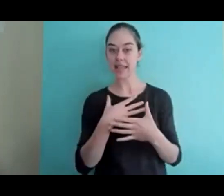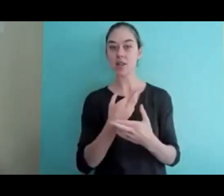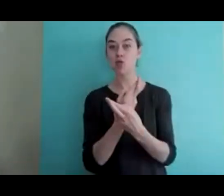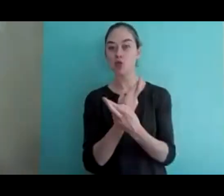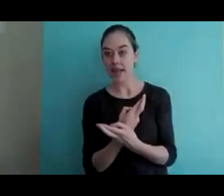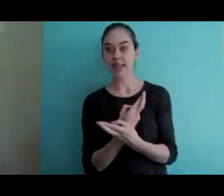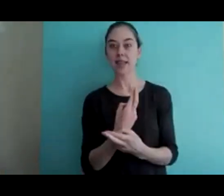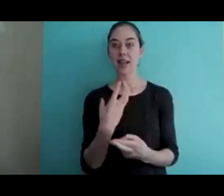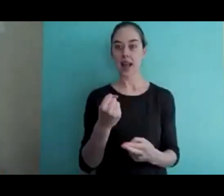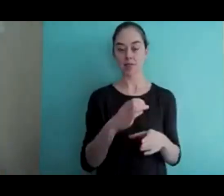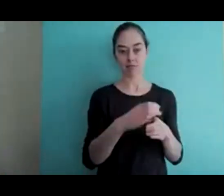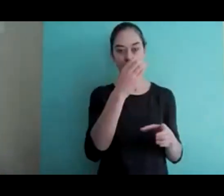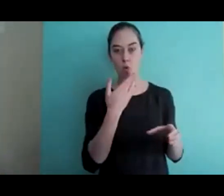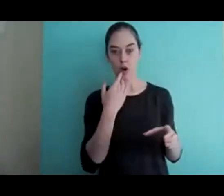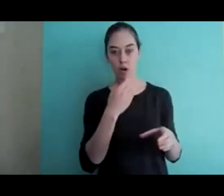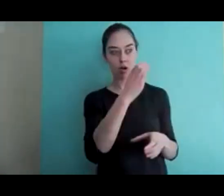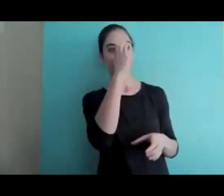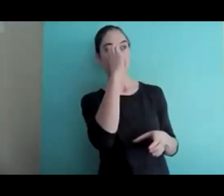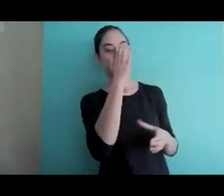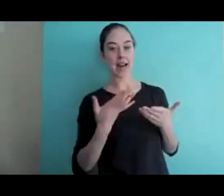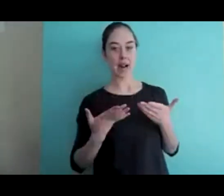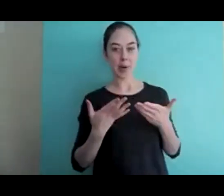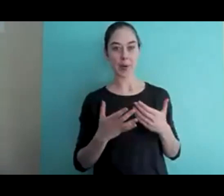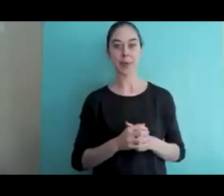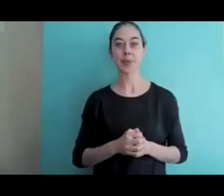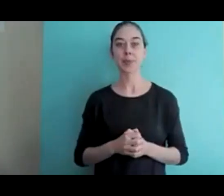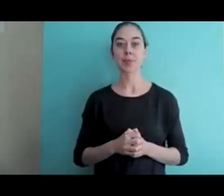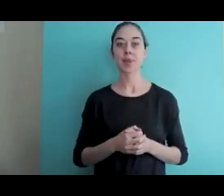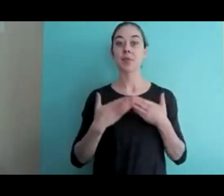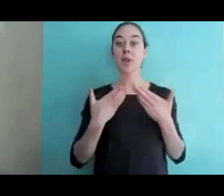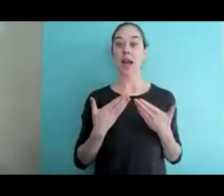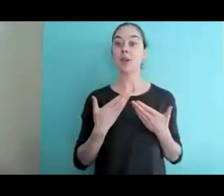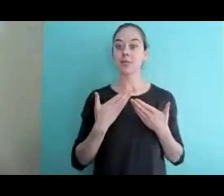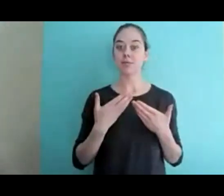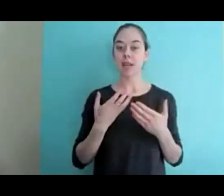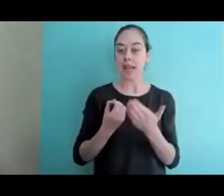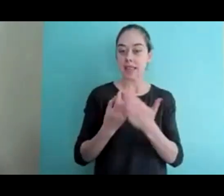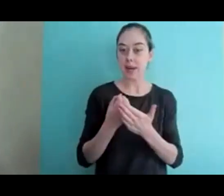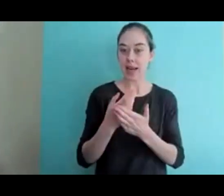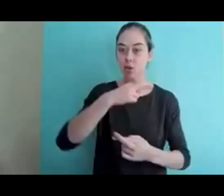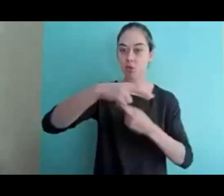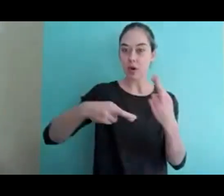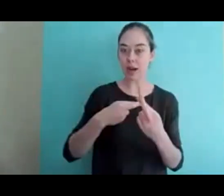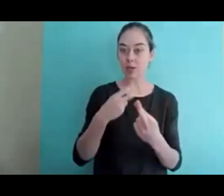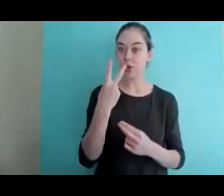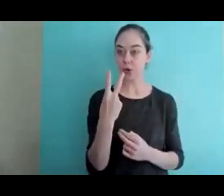little drink of water. And I'm going to talk about round two now, okay?